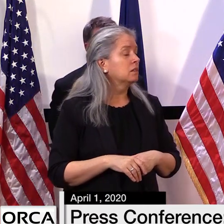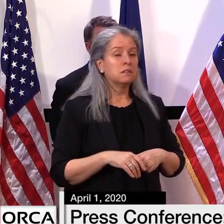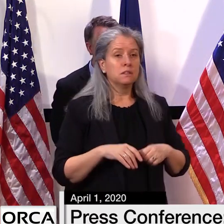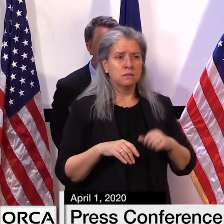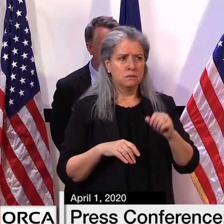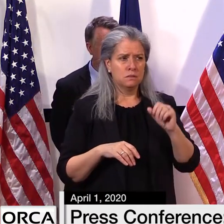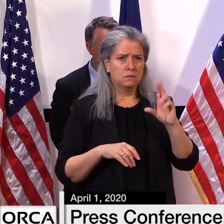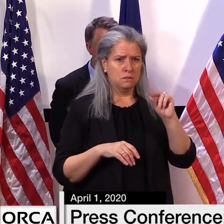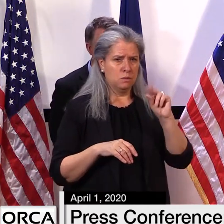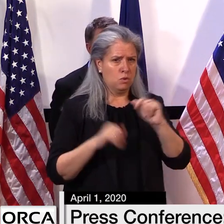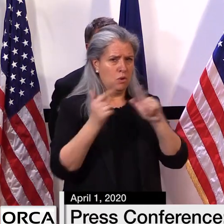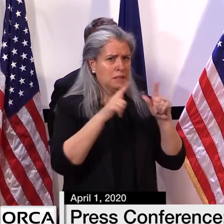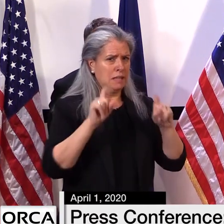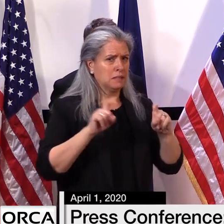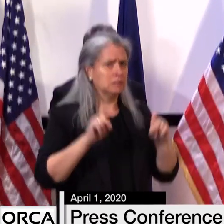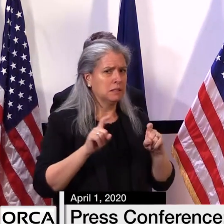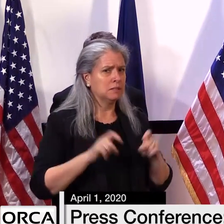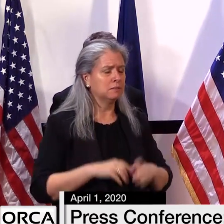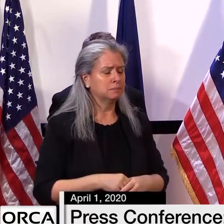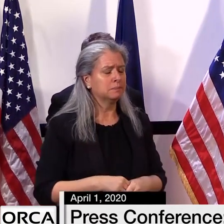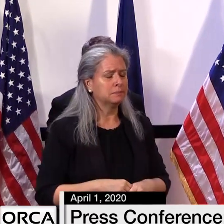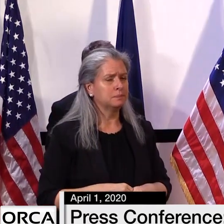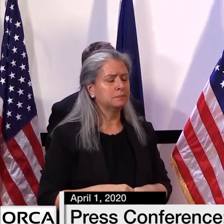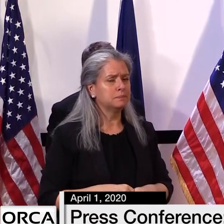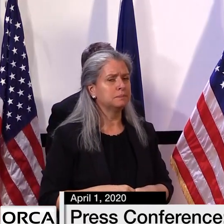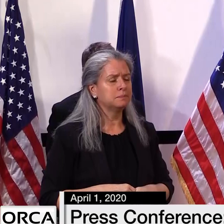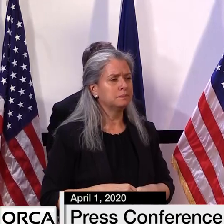They are actually all being tested.